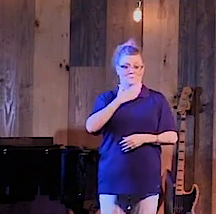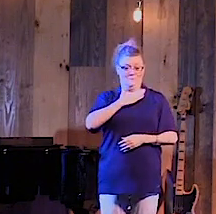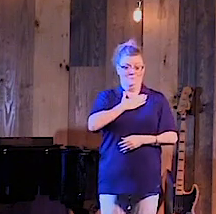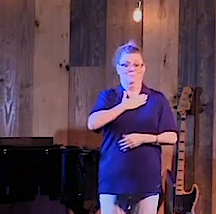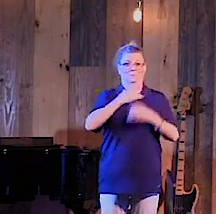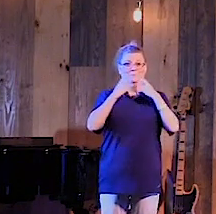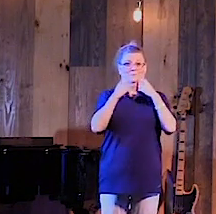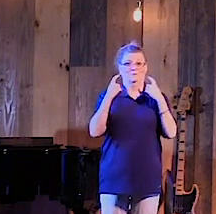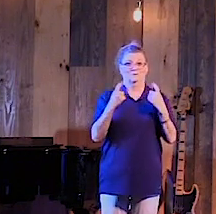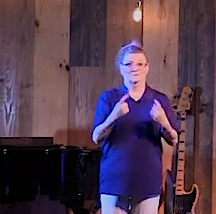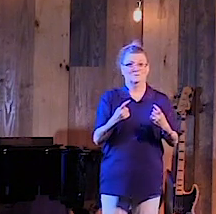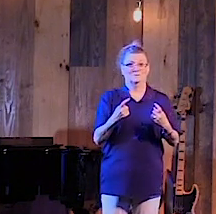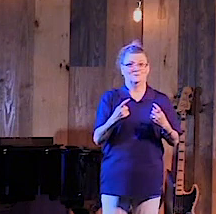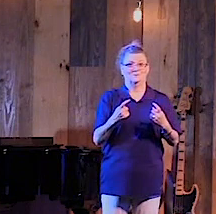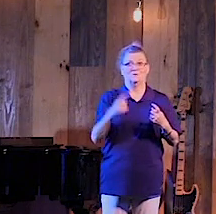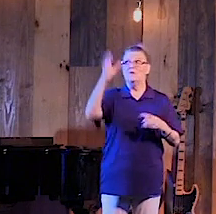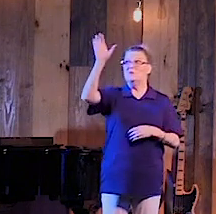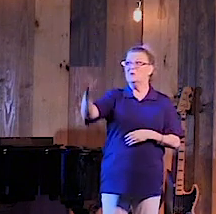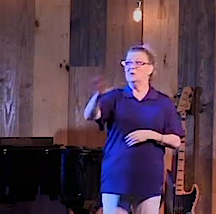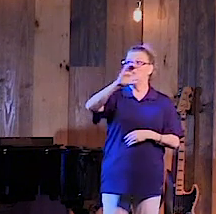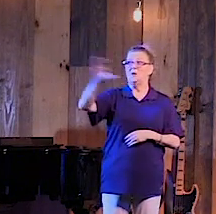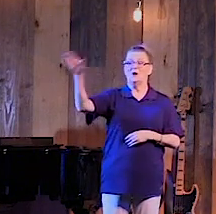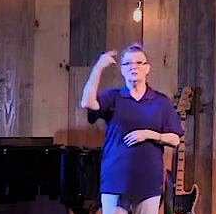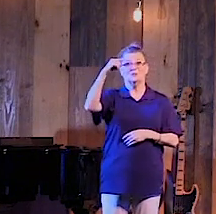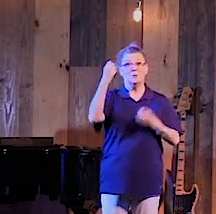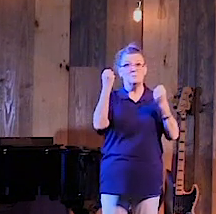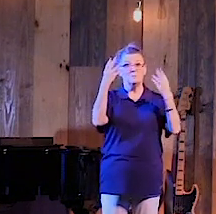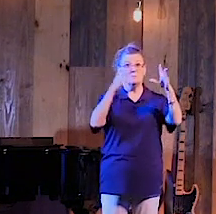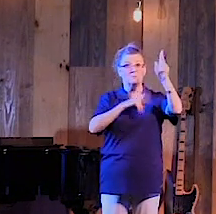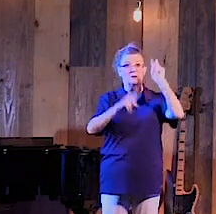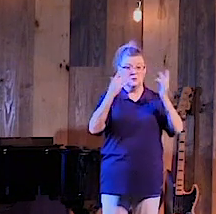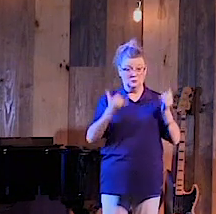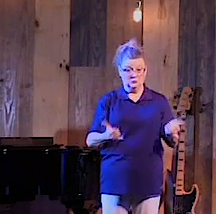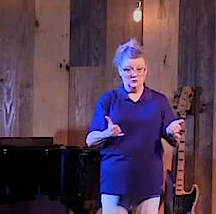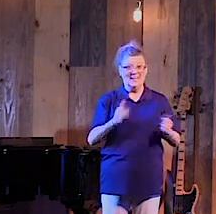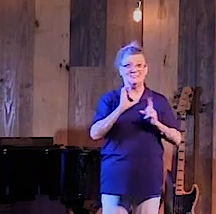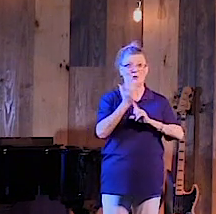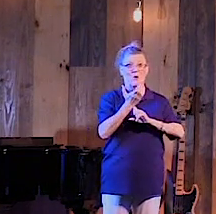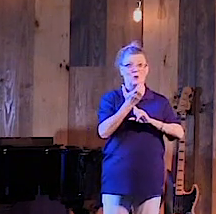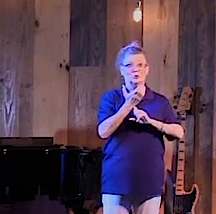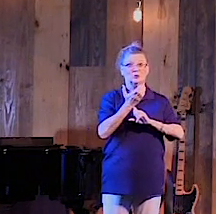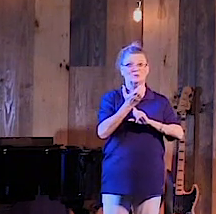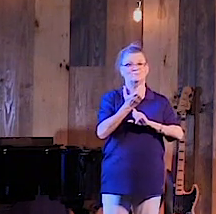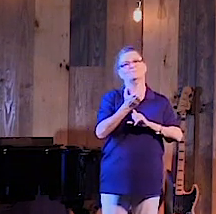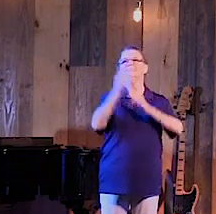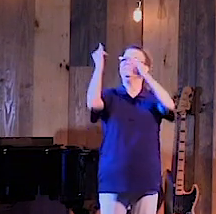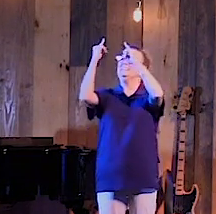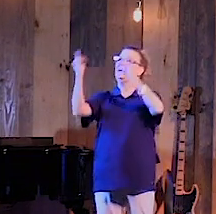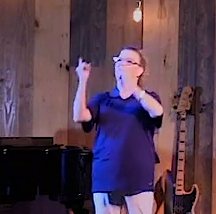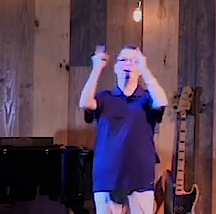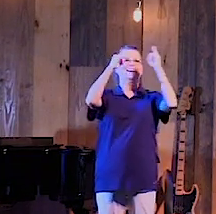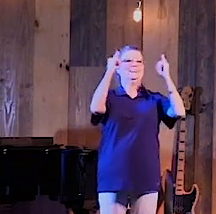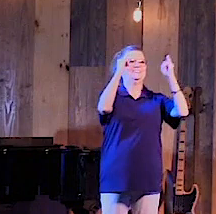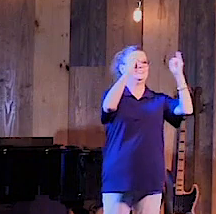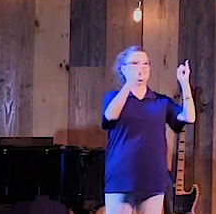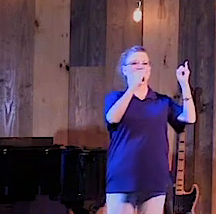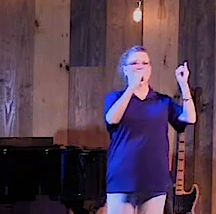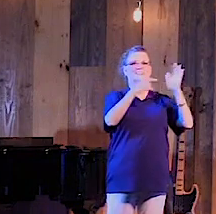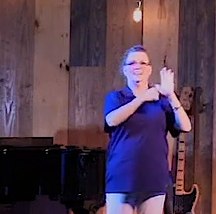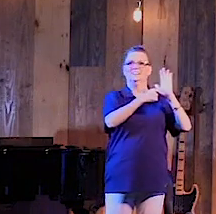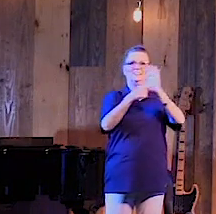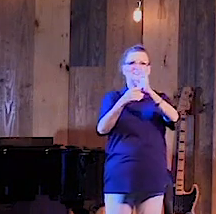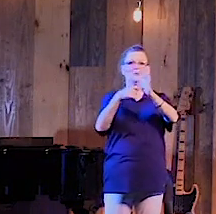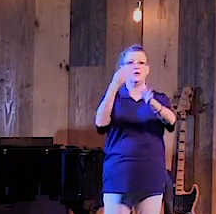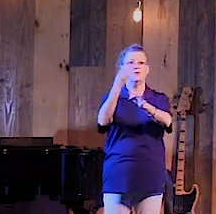for many people in our culture is a decoration. It's a decoration. It's a symbol of faith. But you see, that's not really